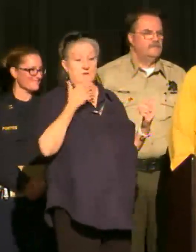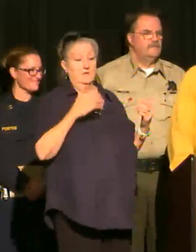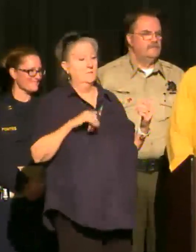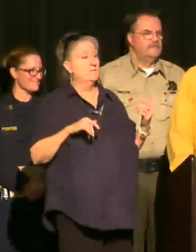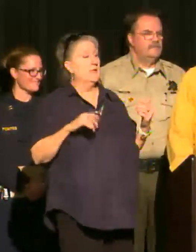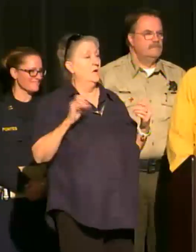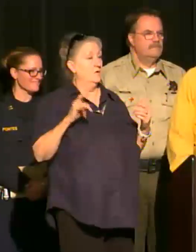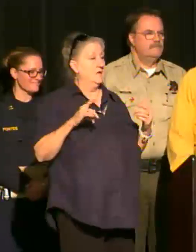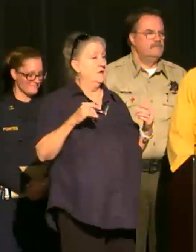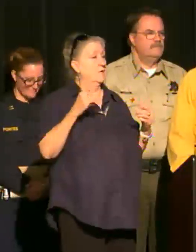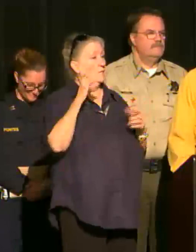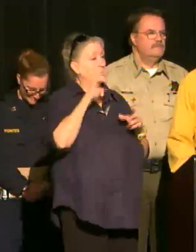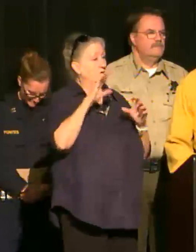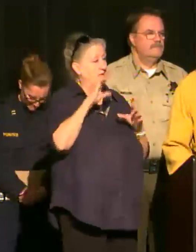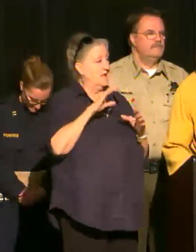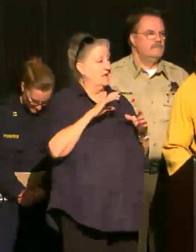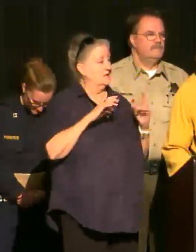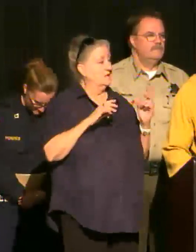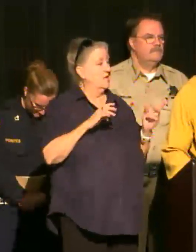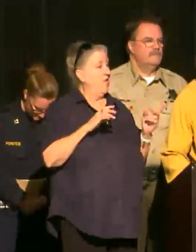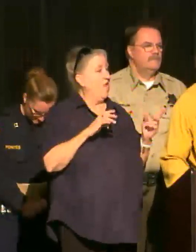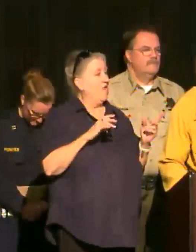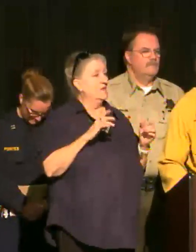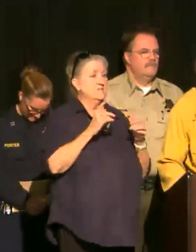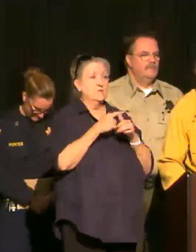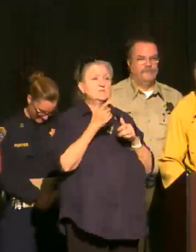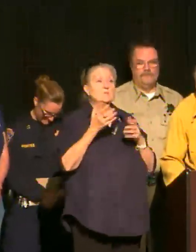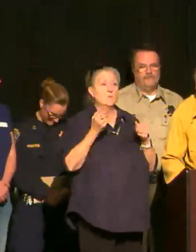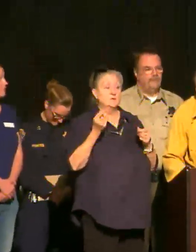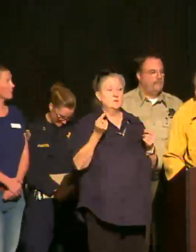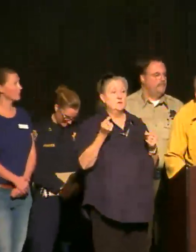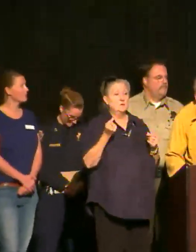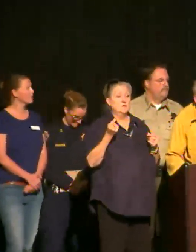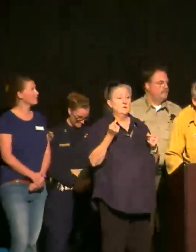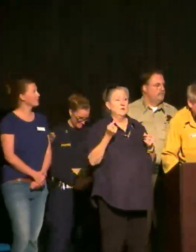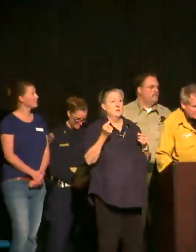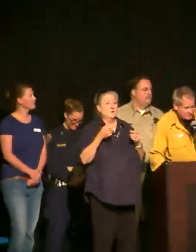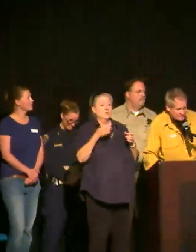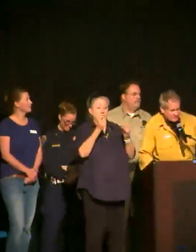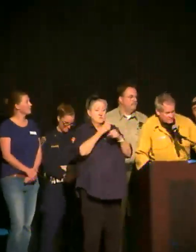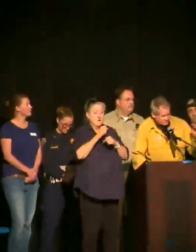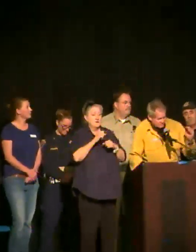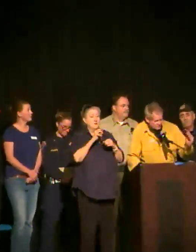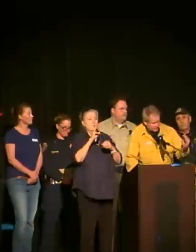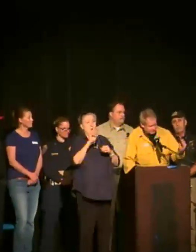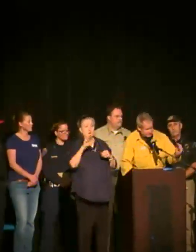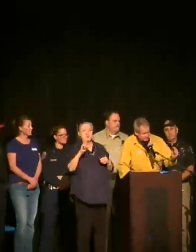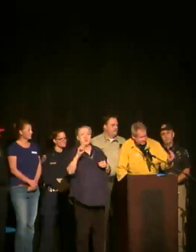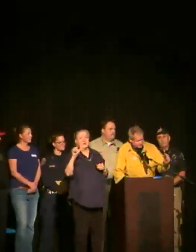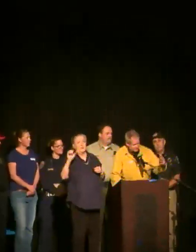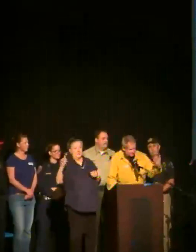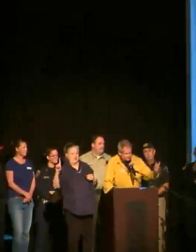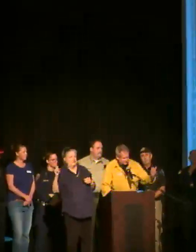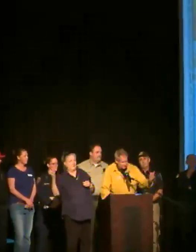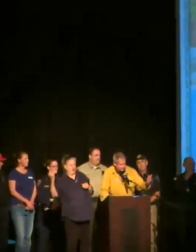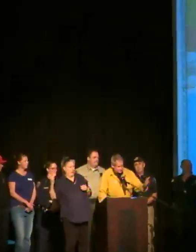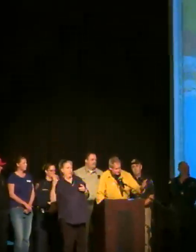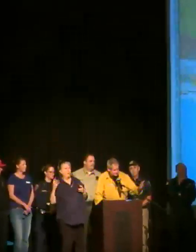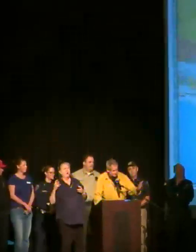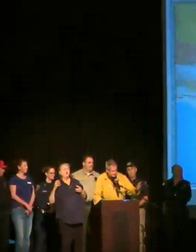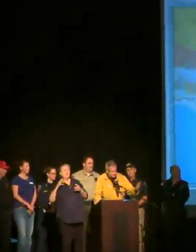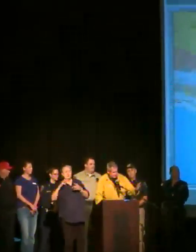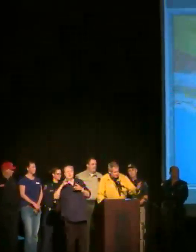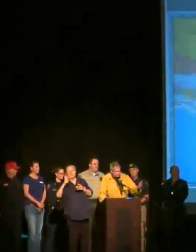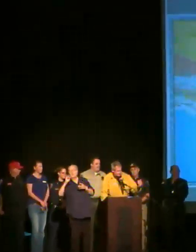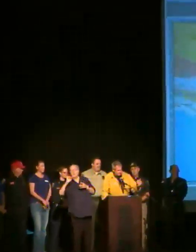Okay. What we're looking at is the first thing we want to do when we're fighting a wildland fire is we want to remove the fuel from the edge of